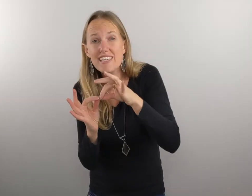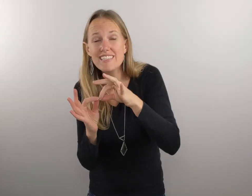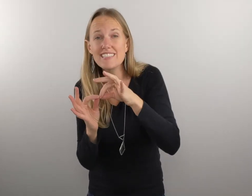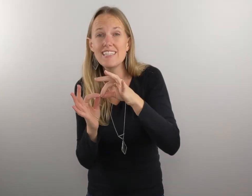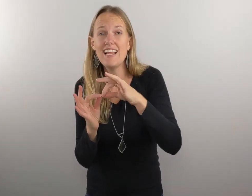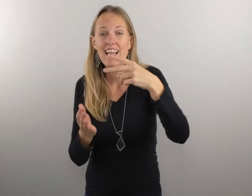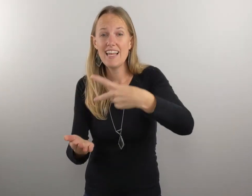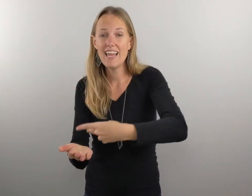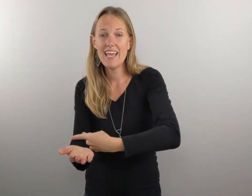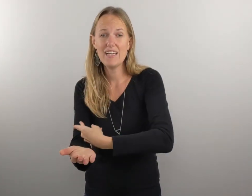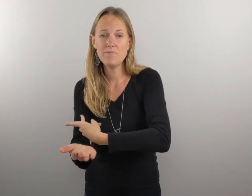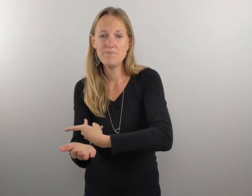perfect lamb?